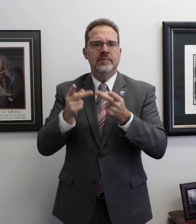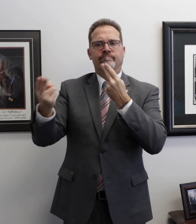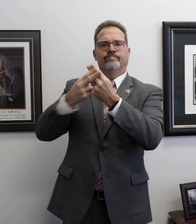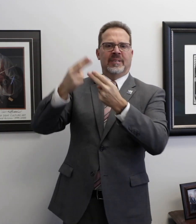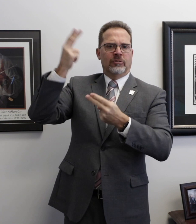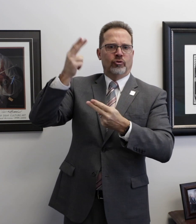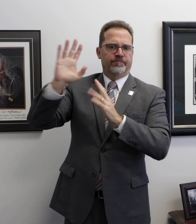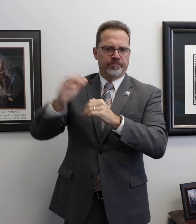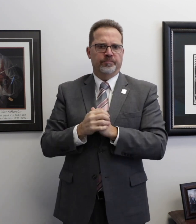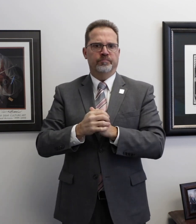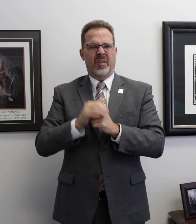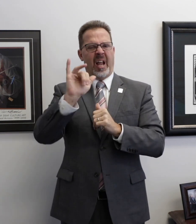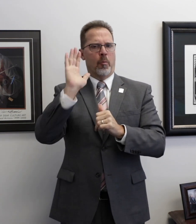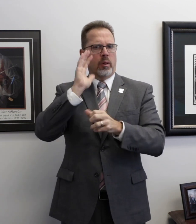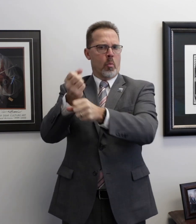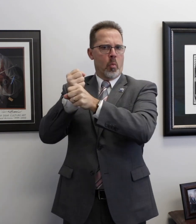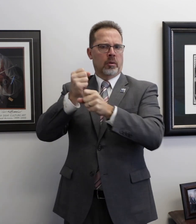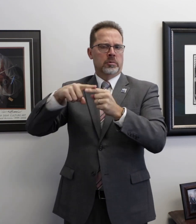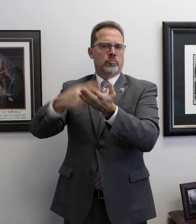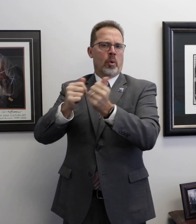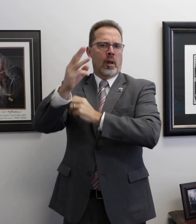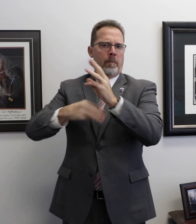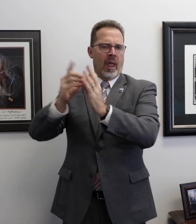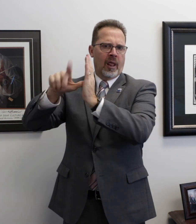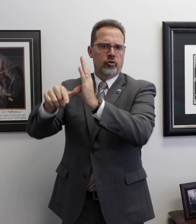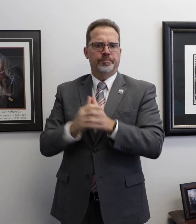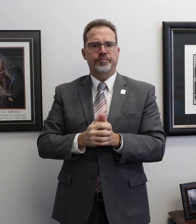it, but we'll talk more with the alumni about that before making a decision.